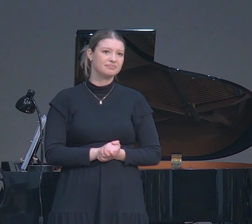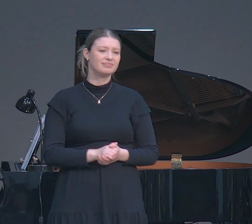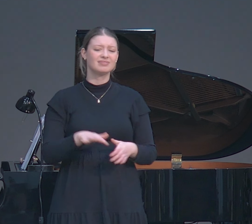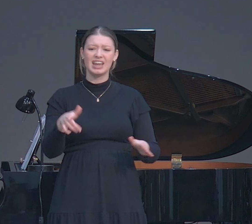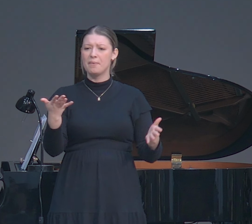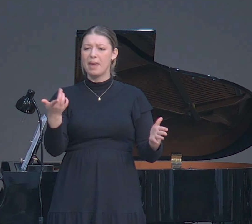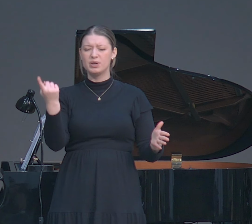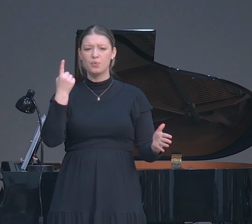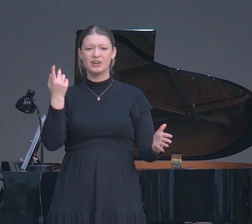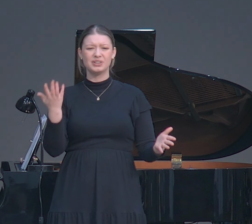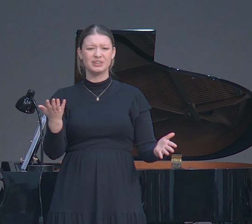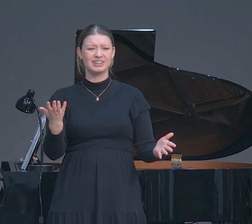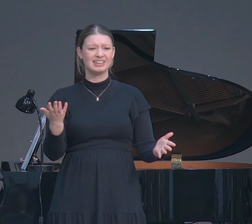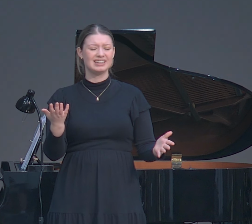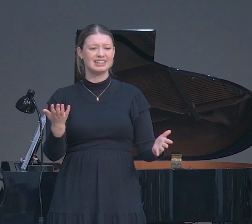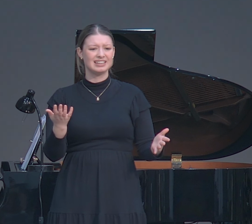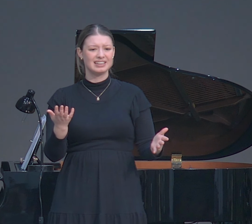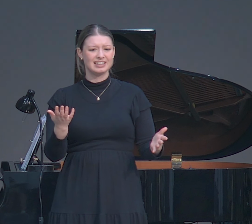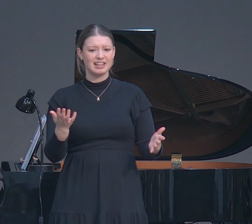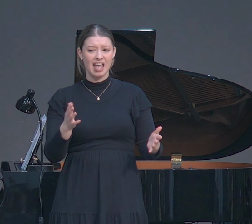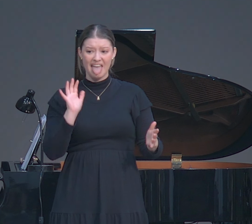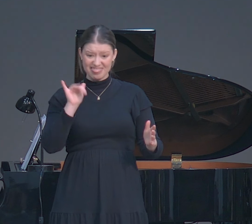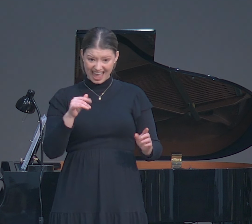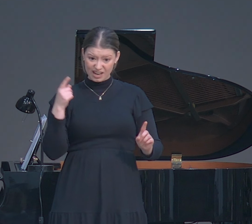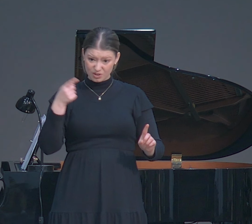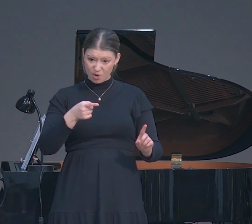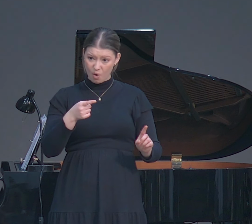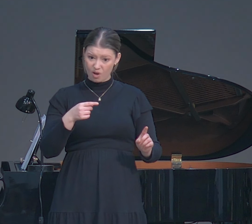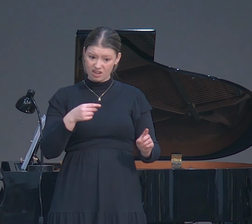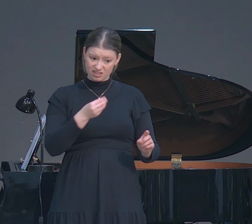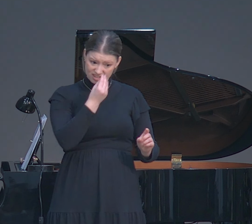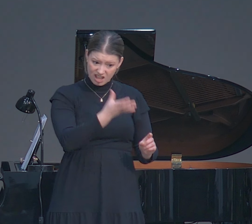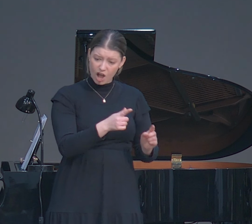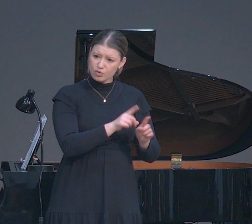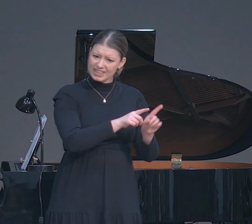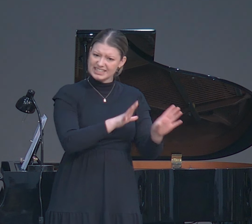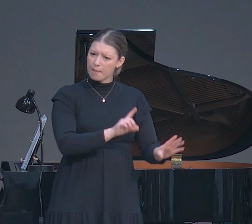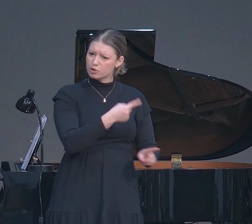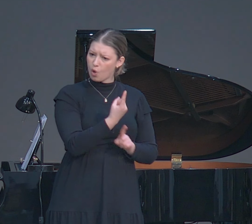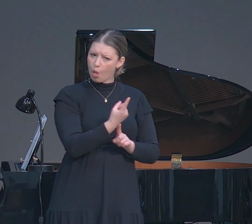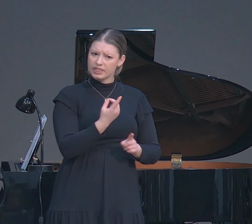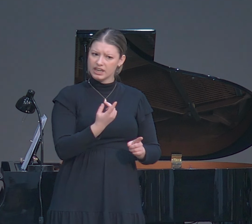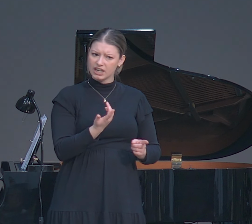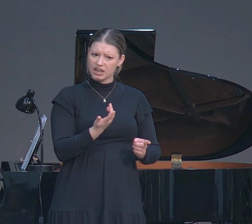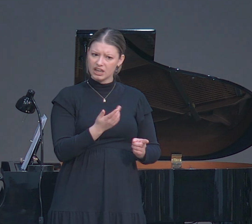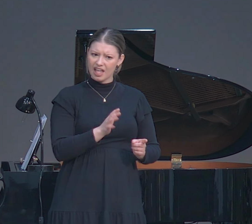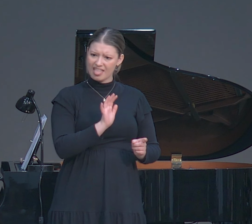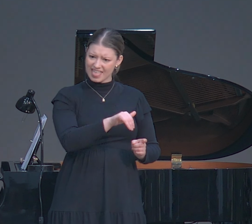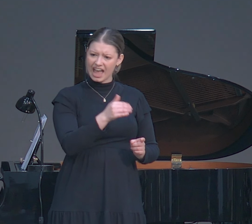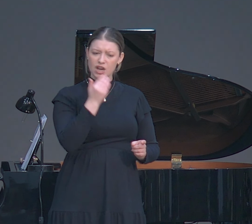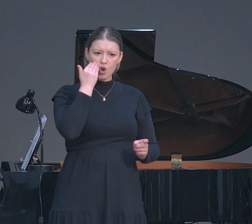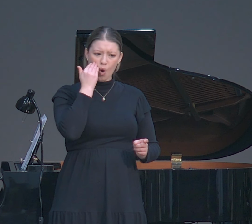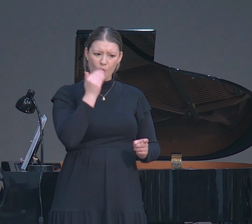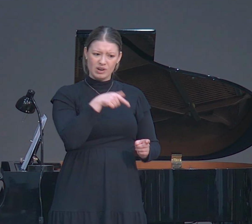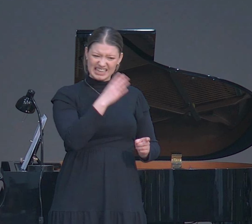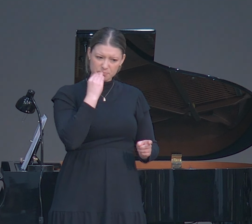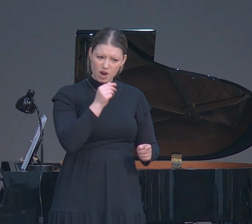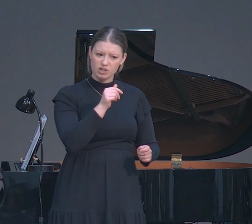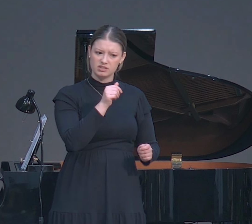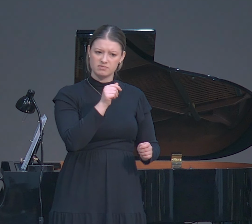Michael, wasn't that just for the disciples? Wasn't that just for them? Can we just set